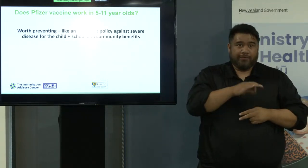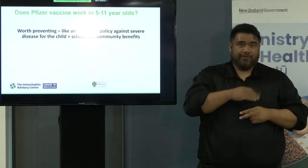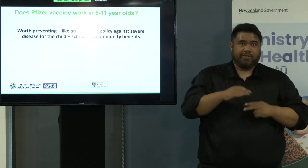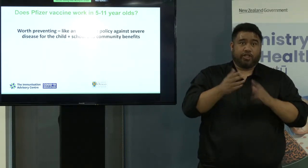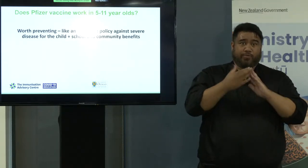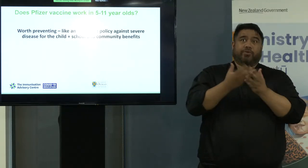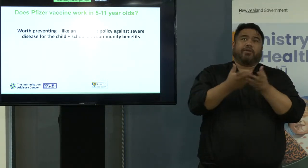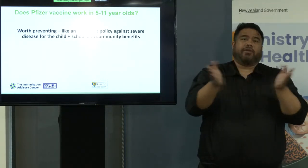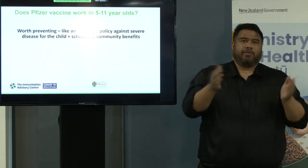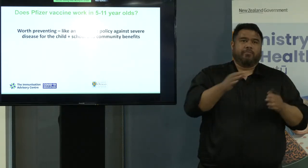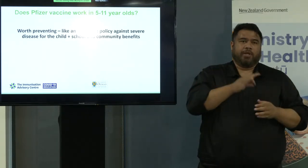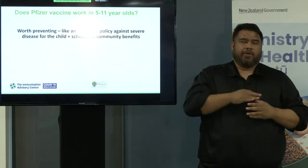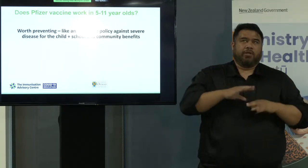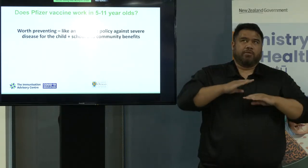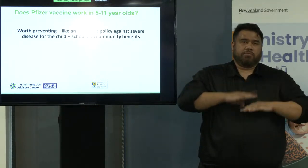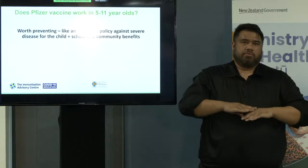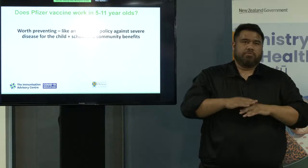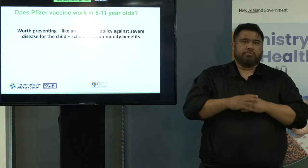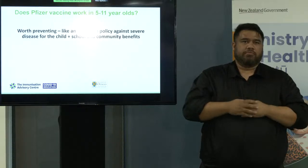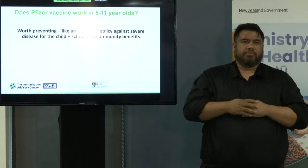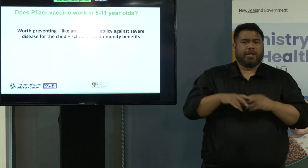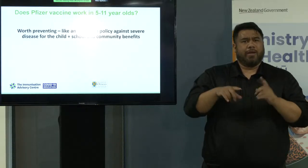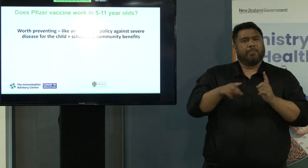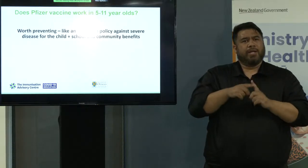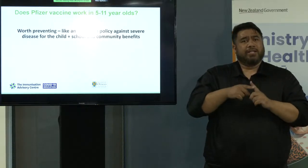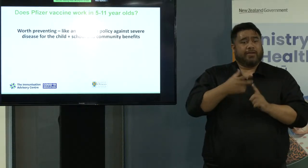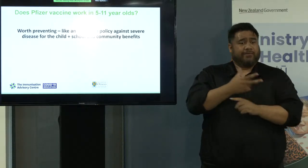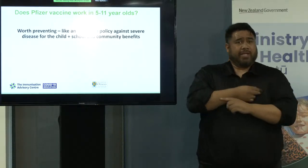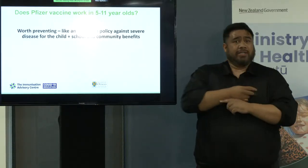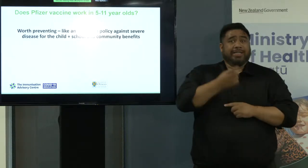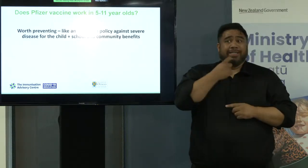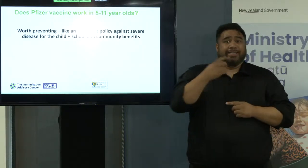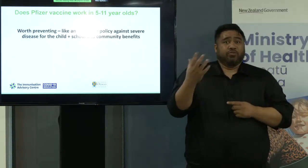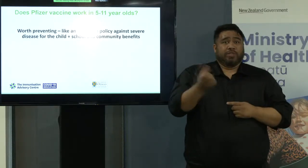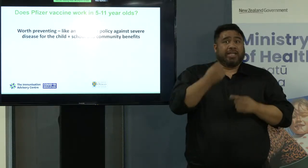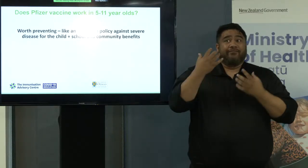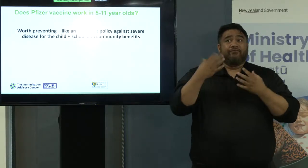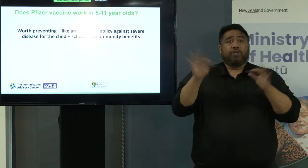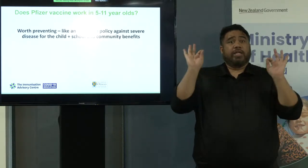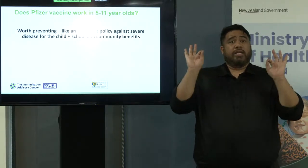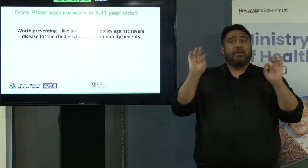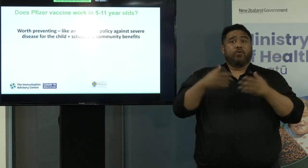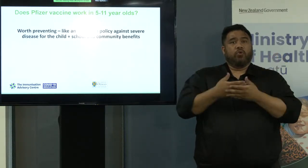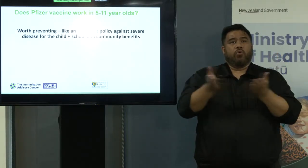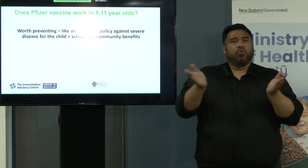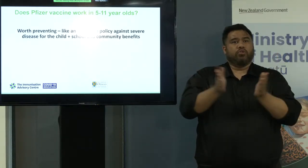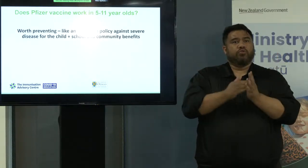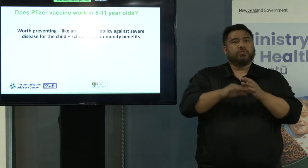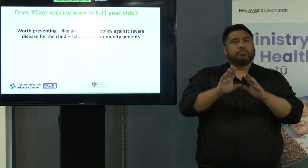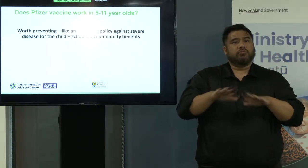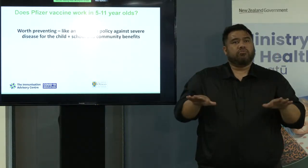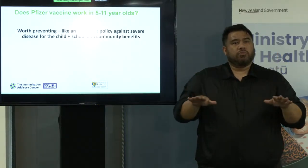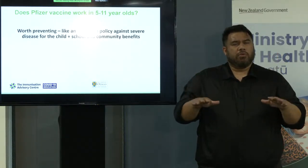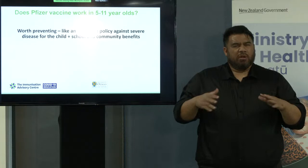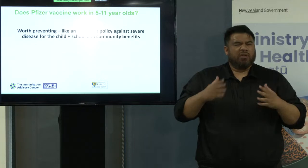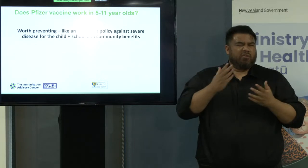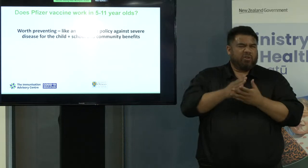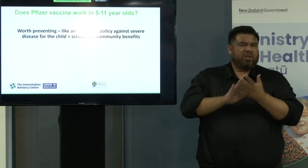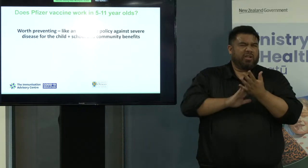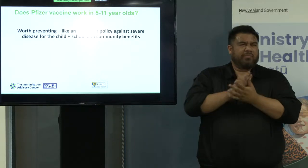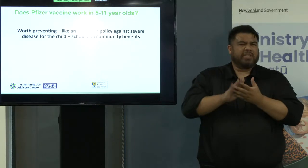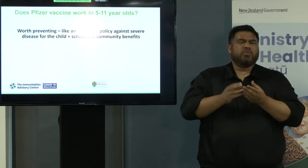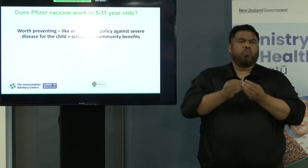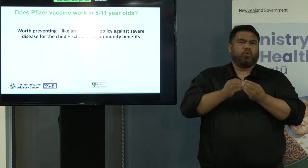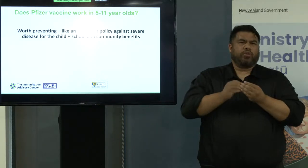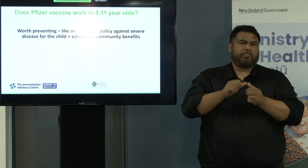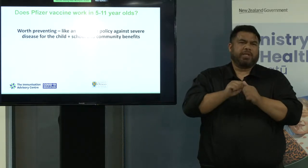infection, and particularly given the fact that this vaccine is available free to all New Zealand children, it does look like an